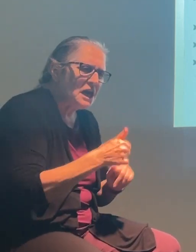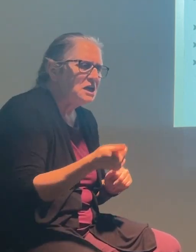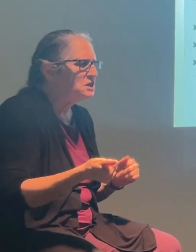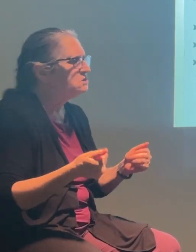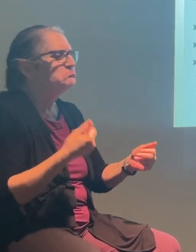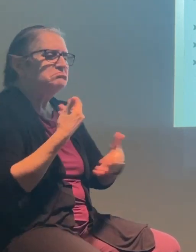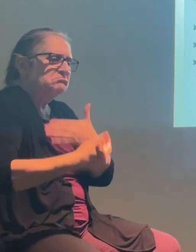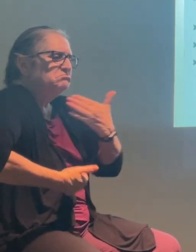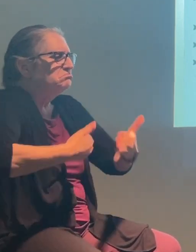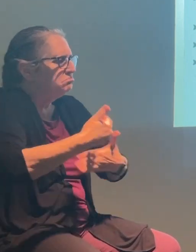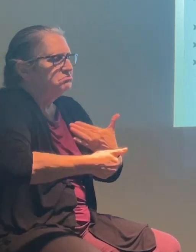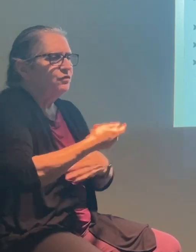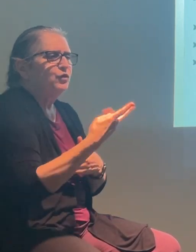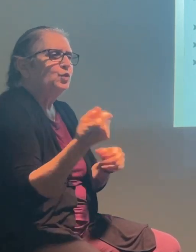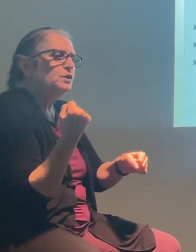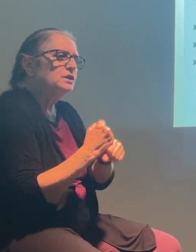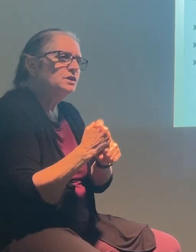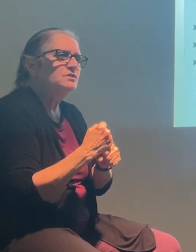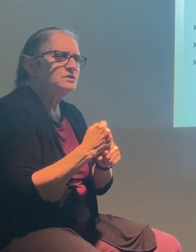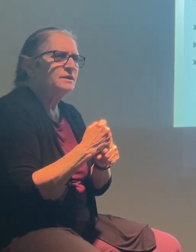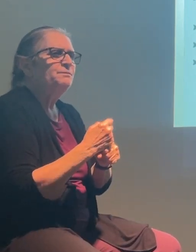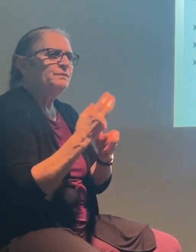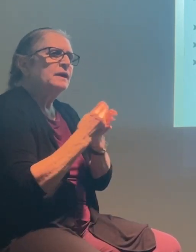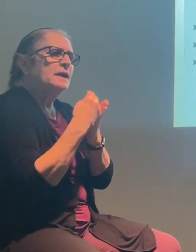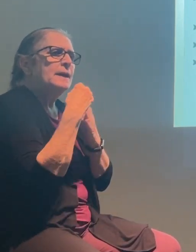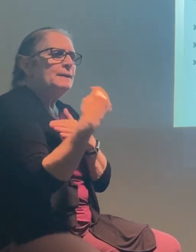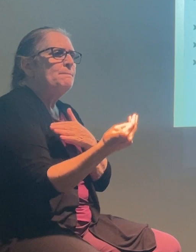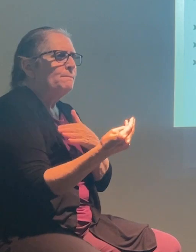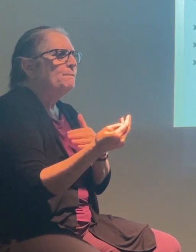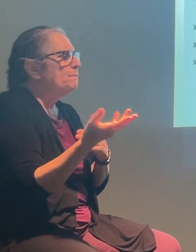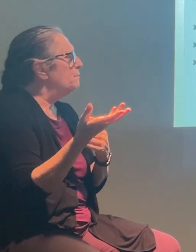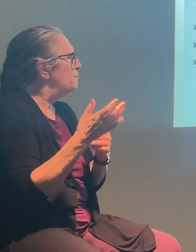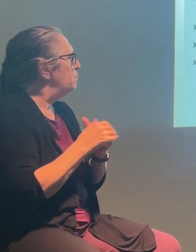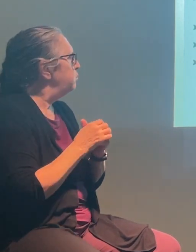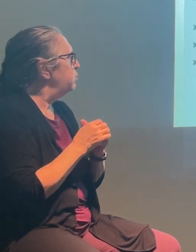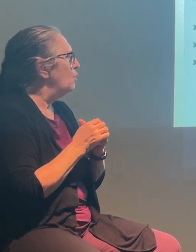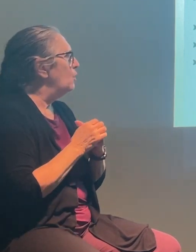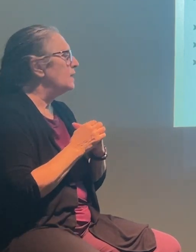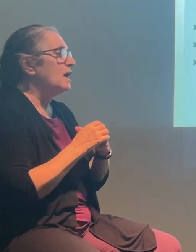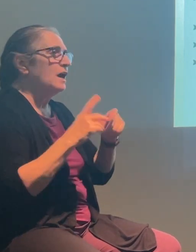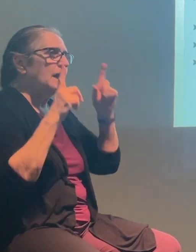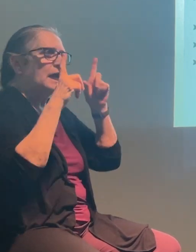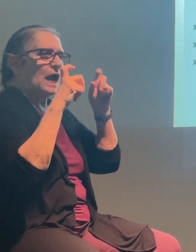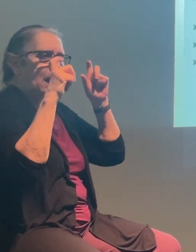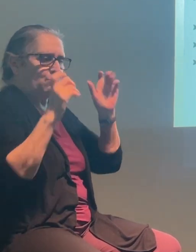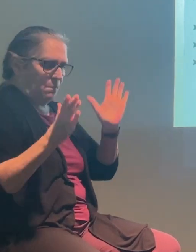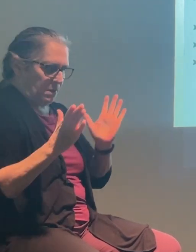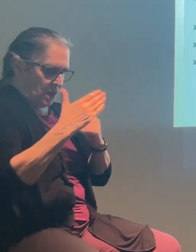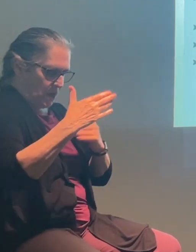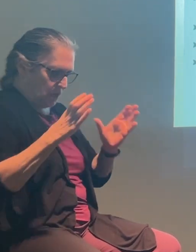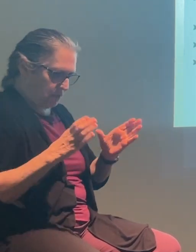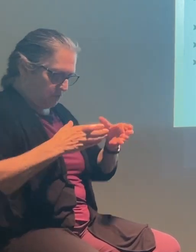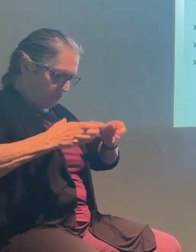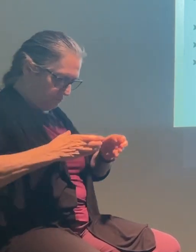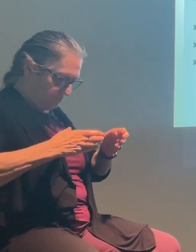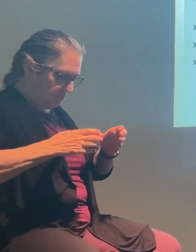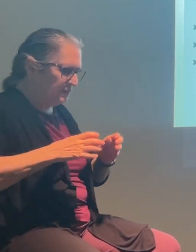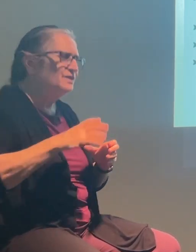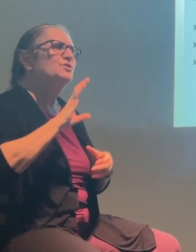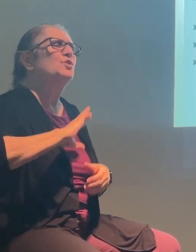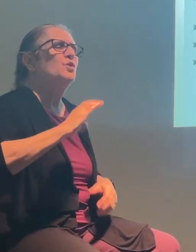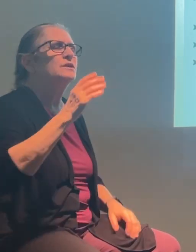a couple years, he purchased a second-hand Kodak 50 exposure camera box, which is on occasion called